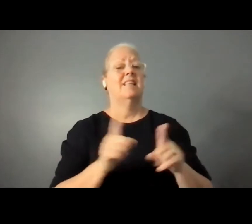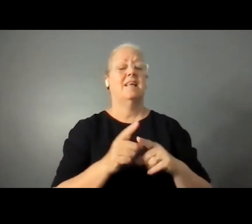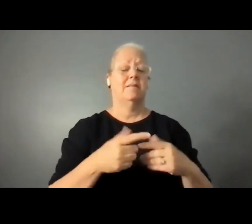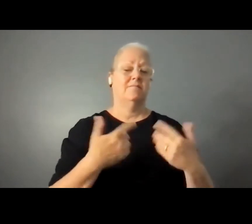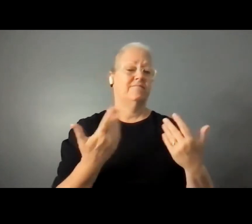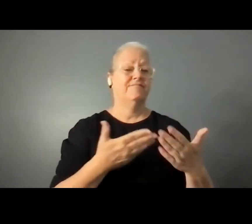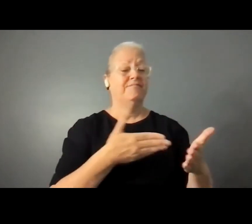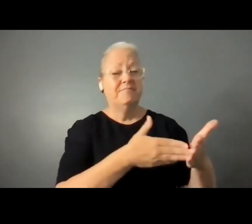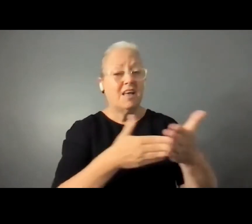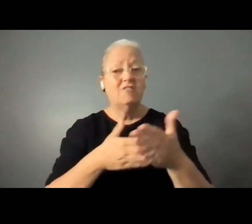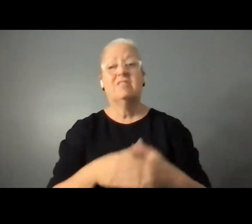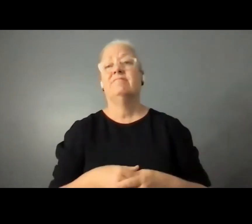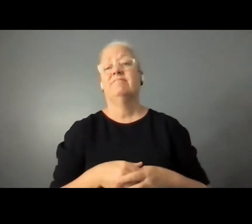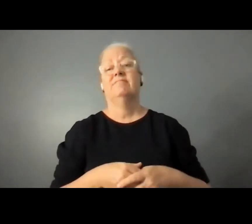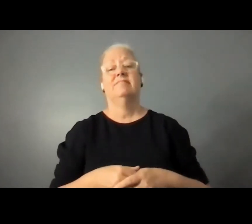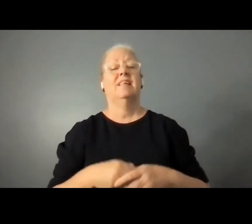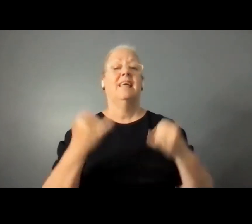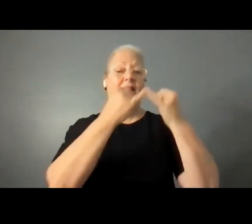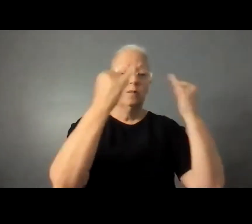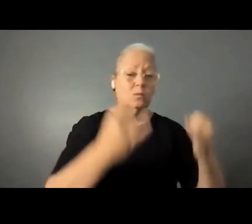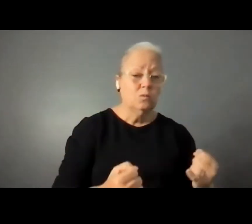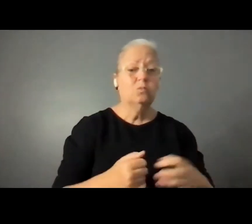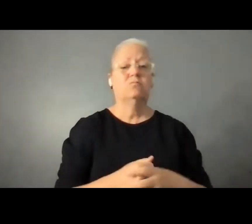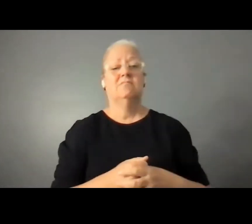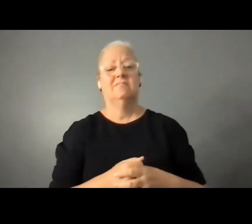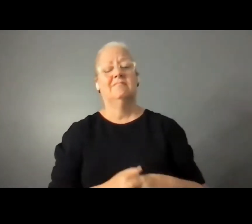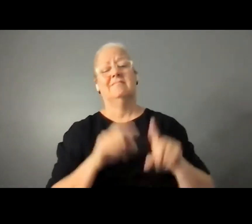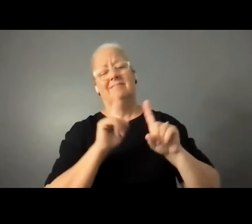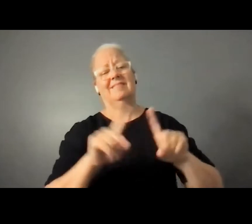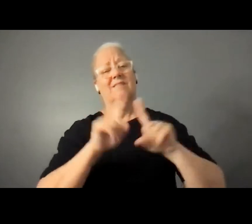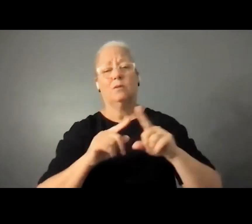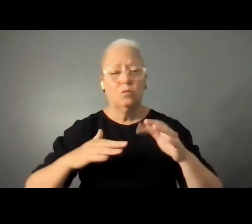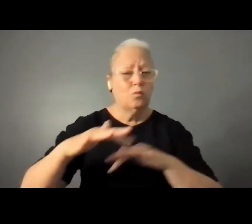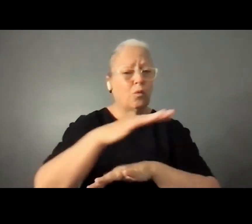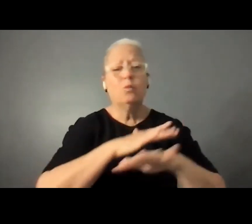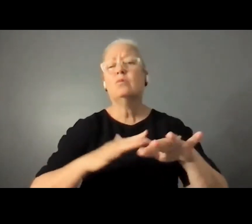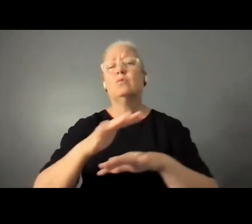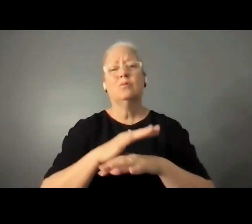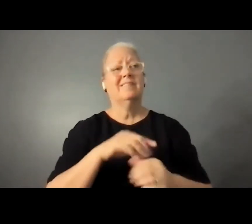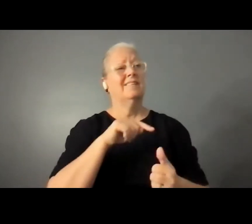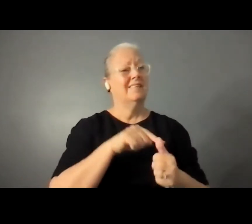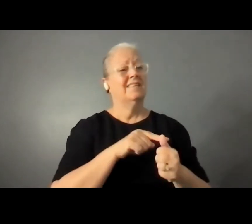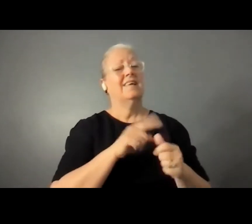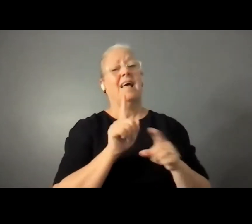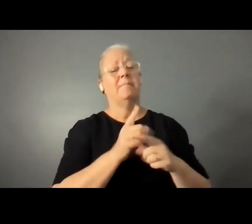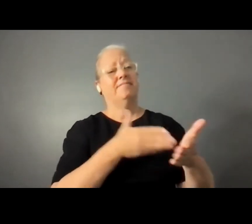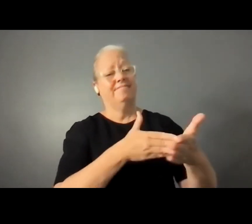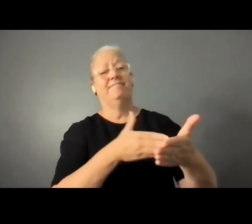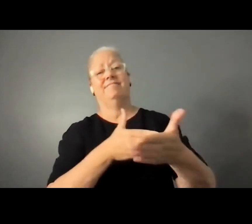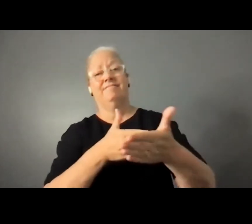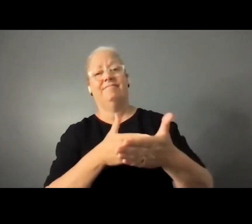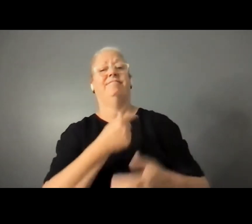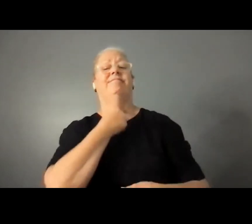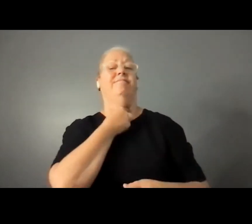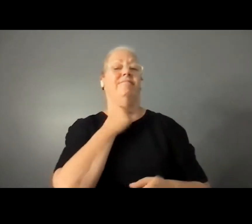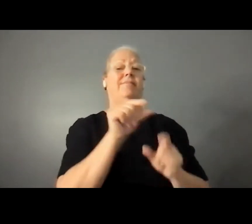social, and that's the part when we talk about discrimination. And I think it's especially